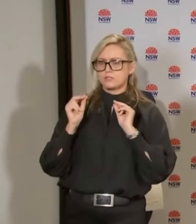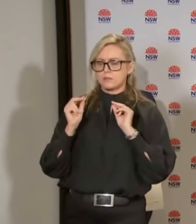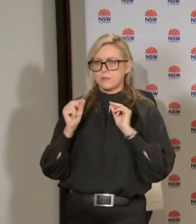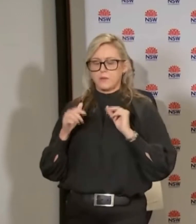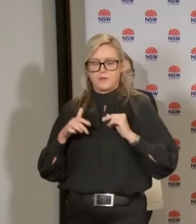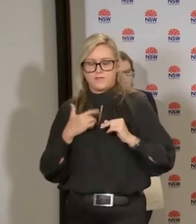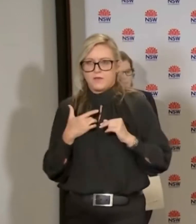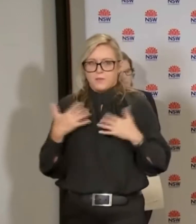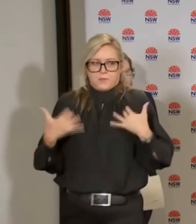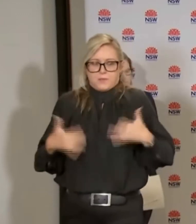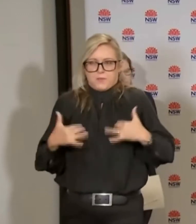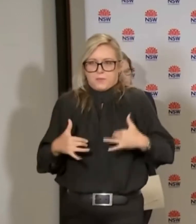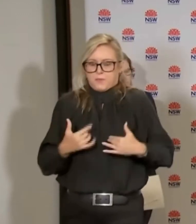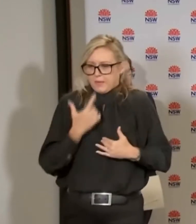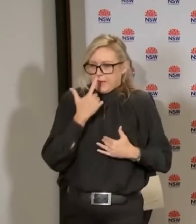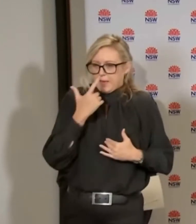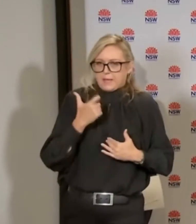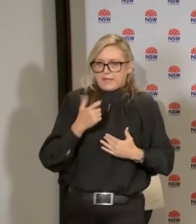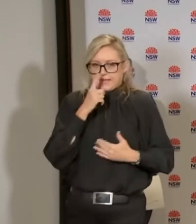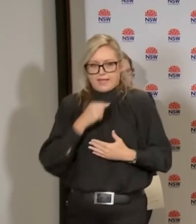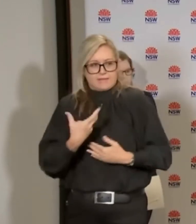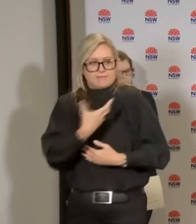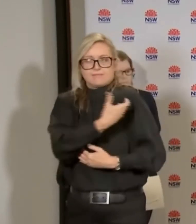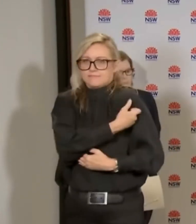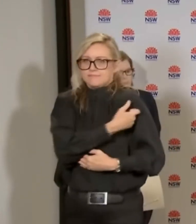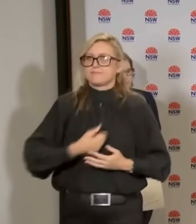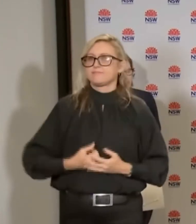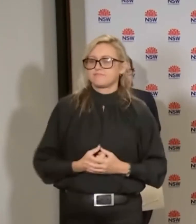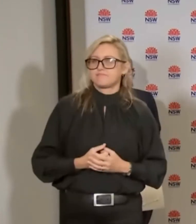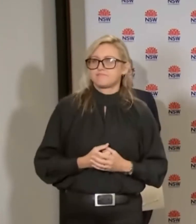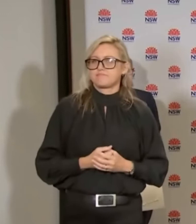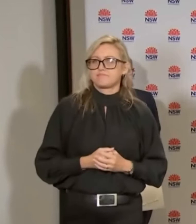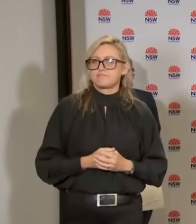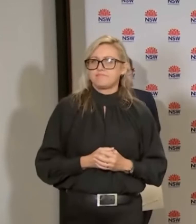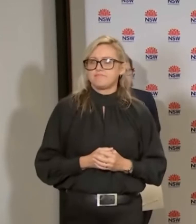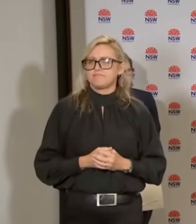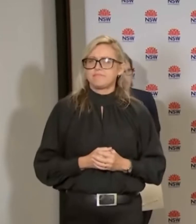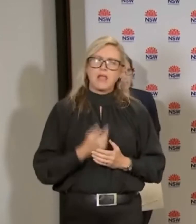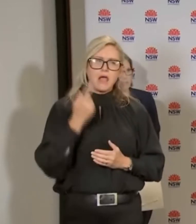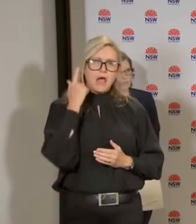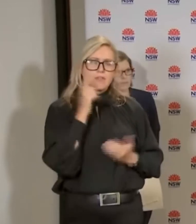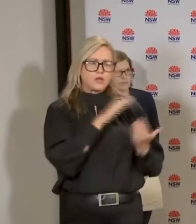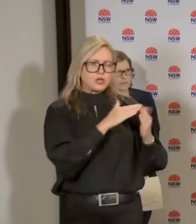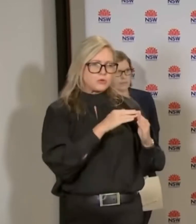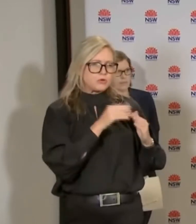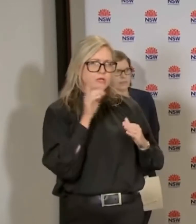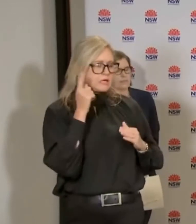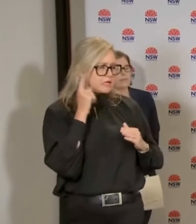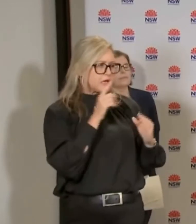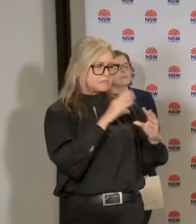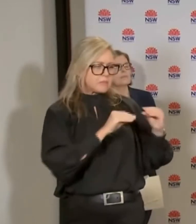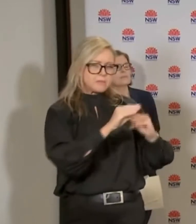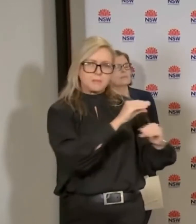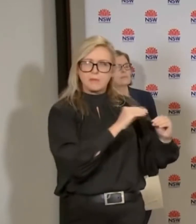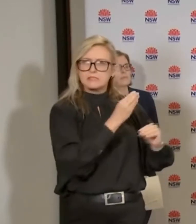the opportunity to have the vaccination. When I hear the continuing discussions in the community from some